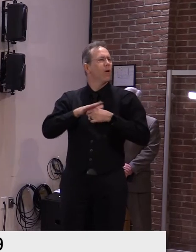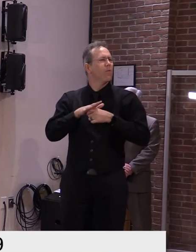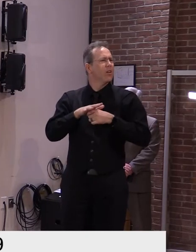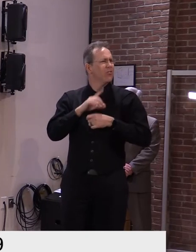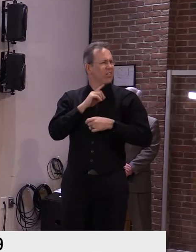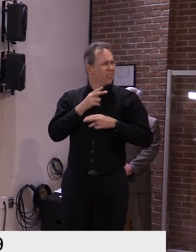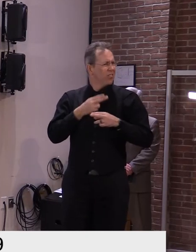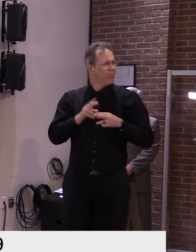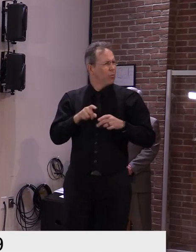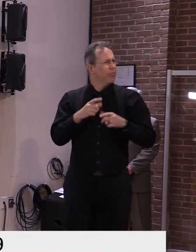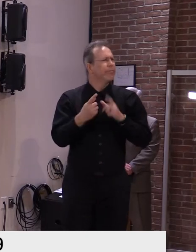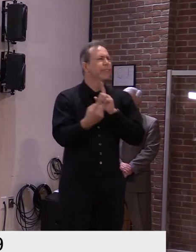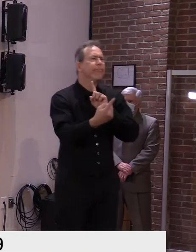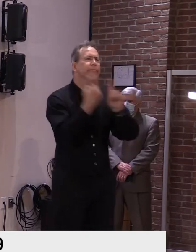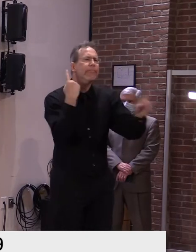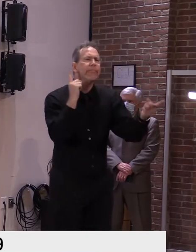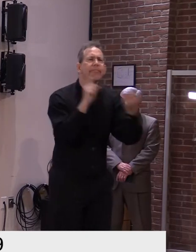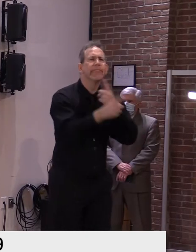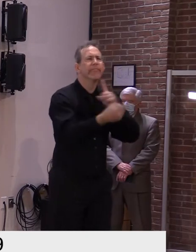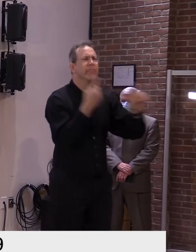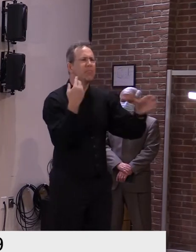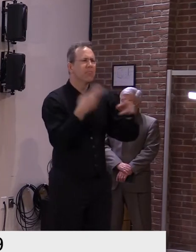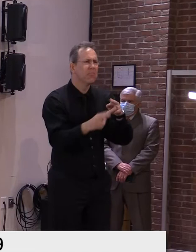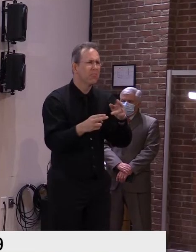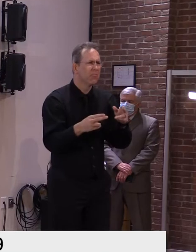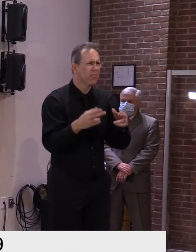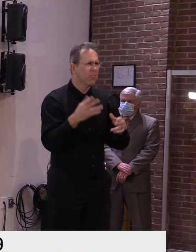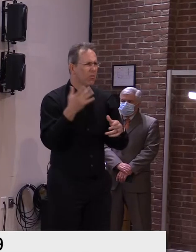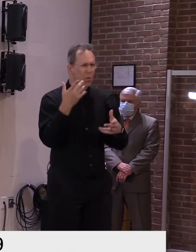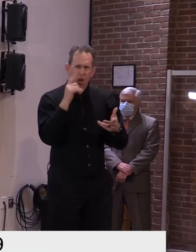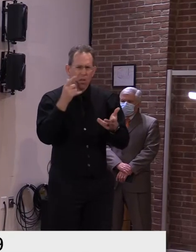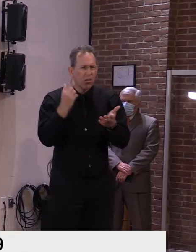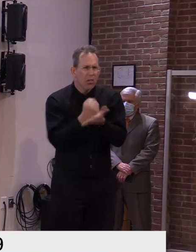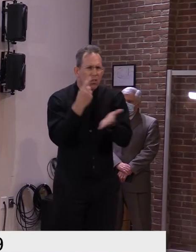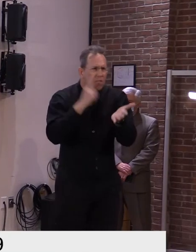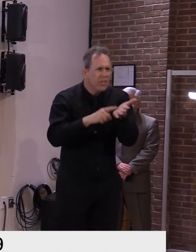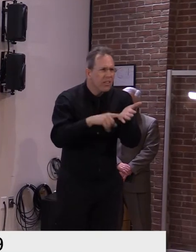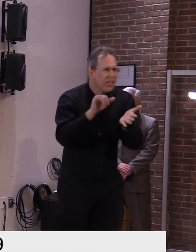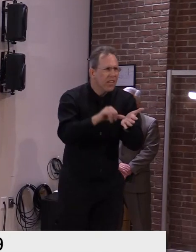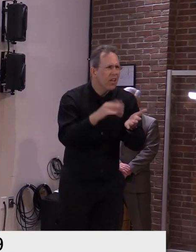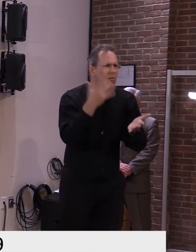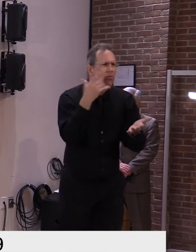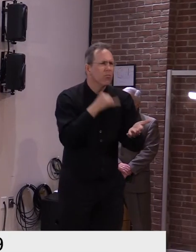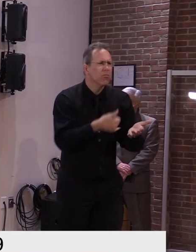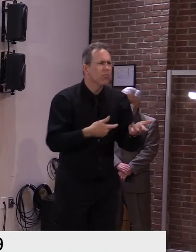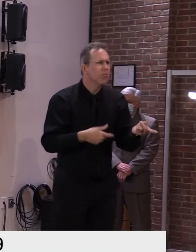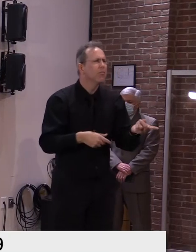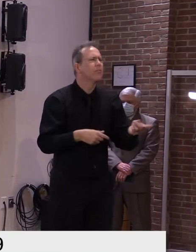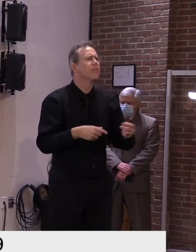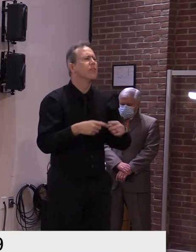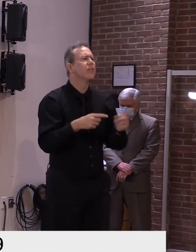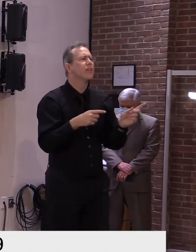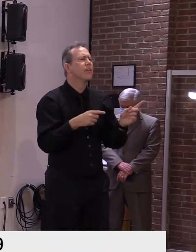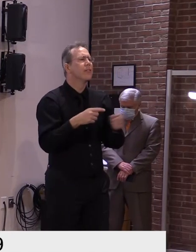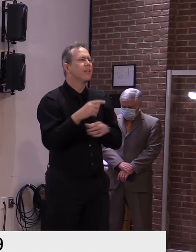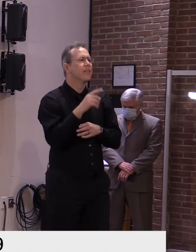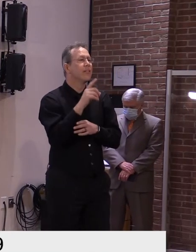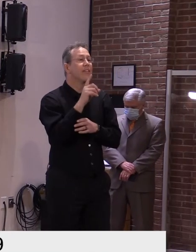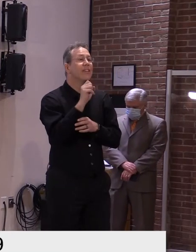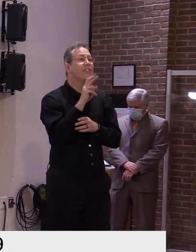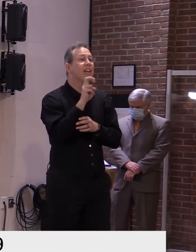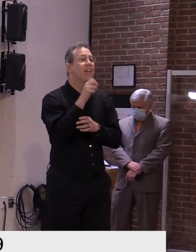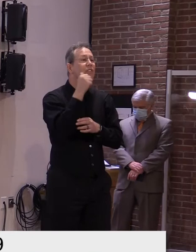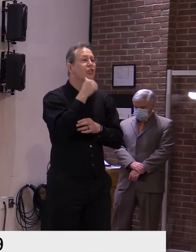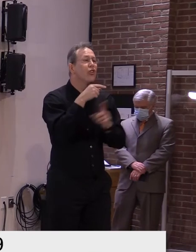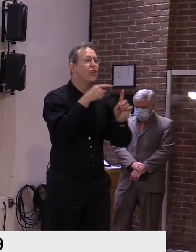other positive cases and everything. And we now learned Danville girls also have to bow out Sunday. So, Governor,